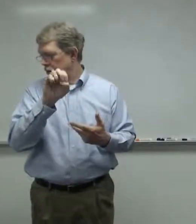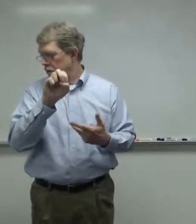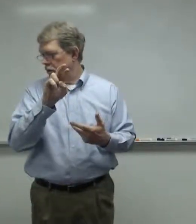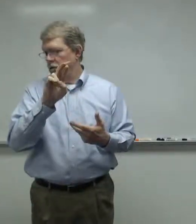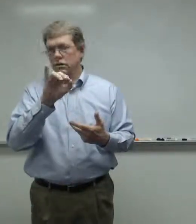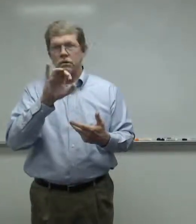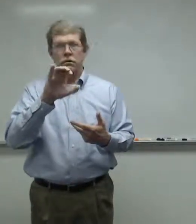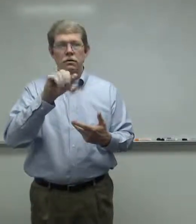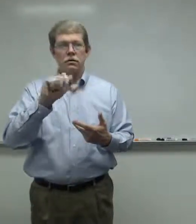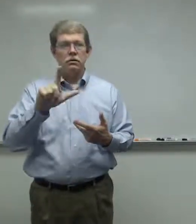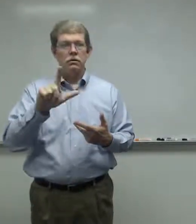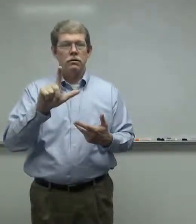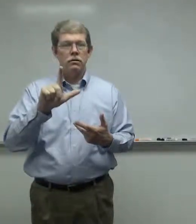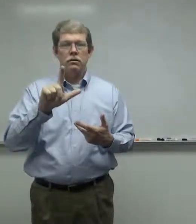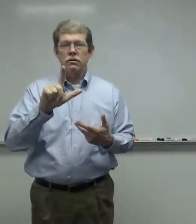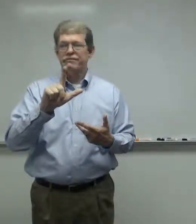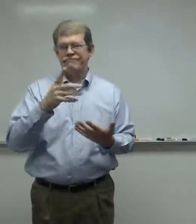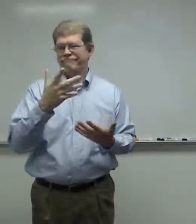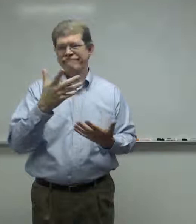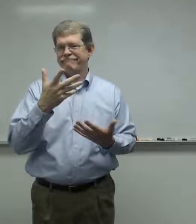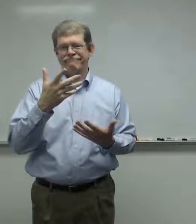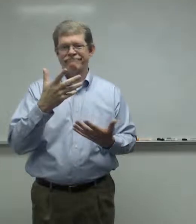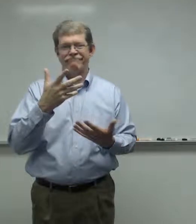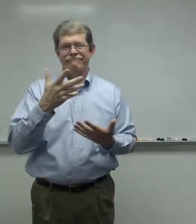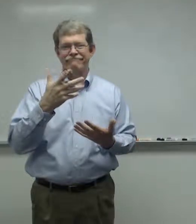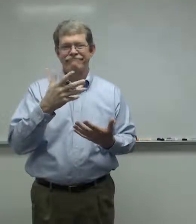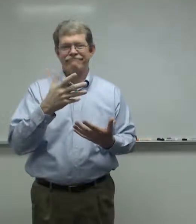and we're not going to do hysterical.